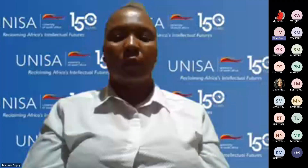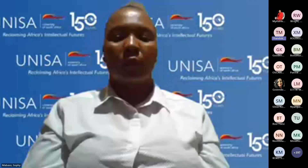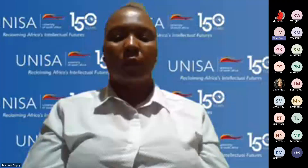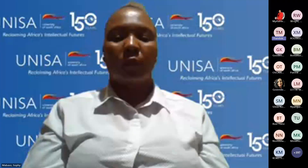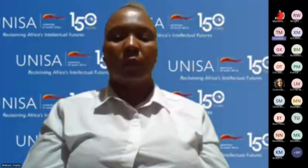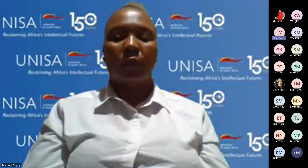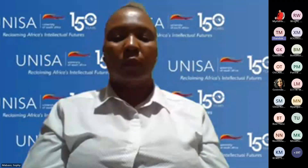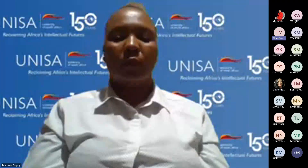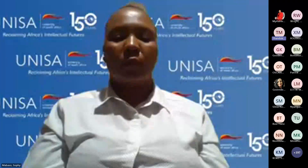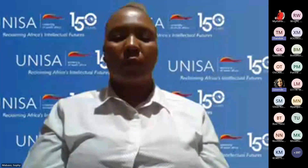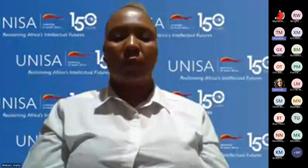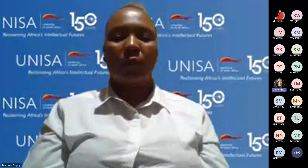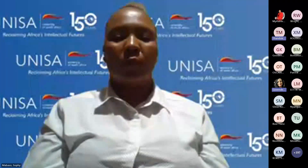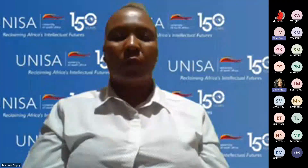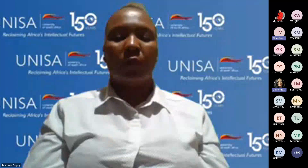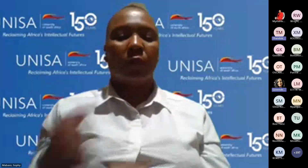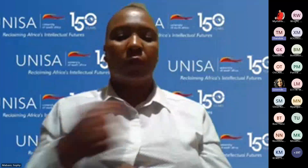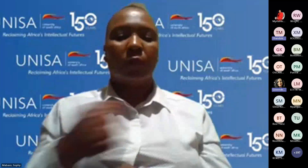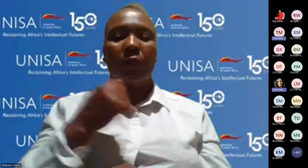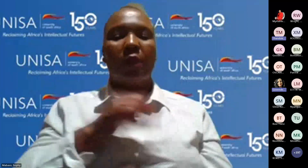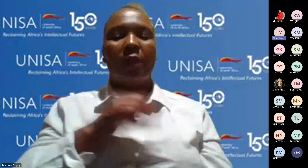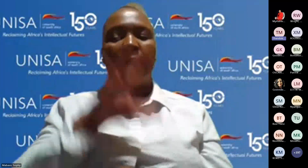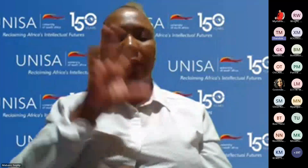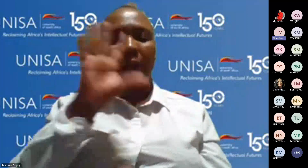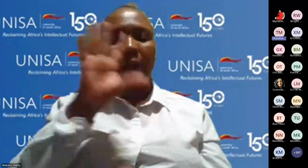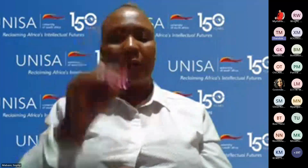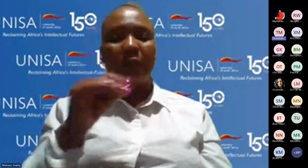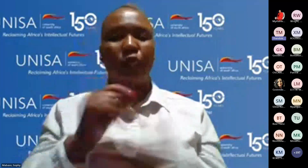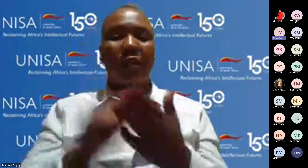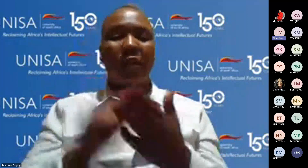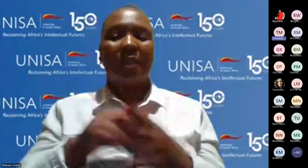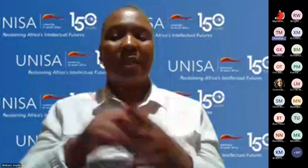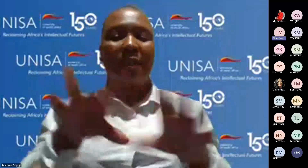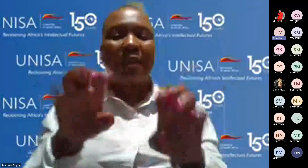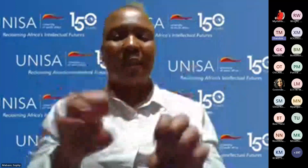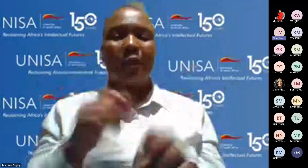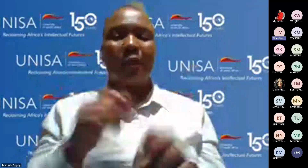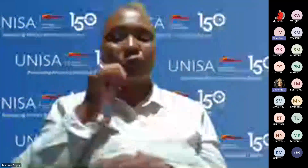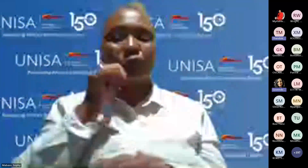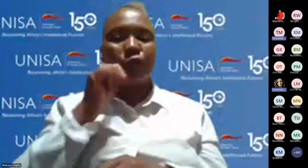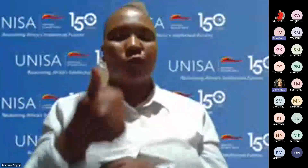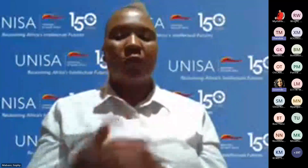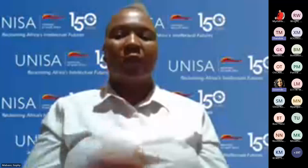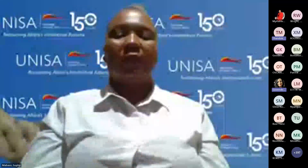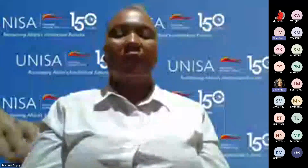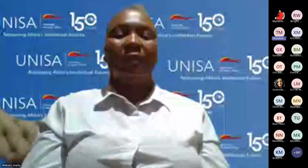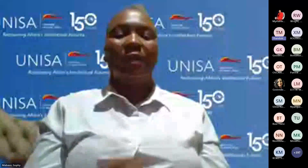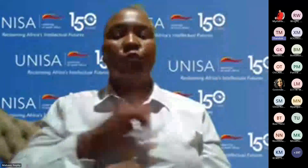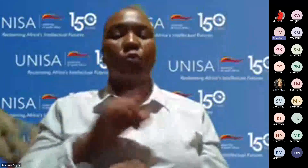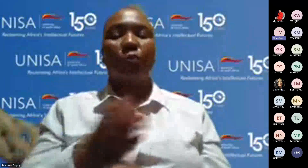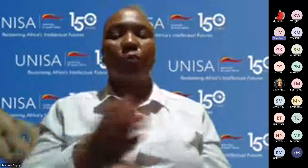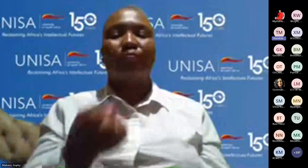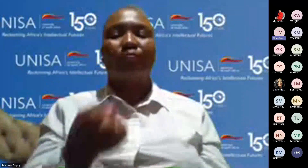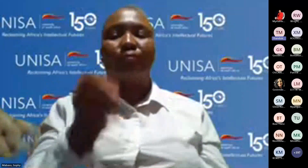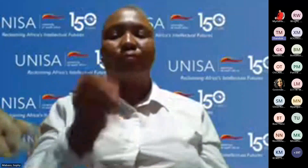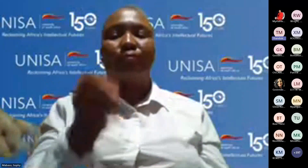are writing exams tomorrow. Okay. That is why we like posing these questions, because we want